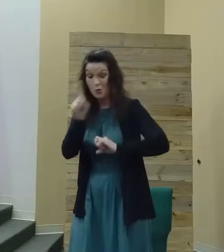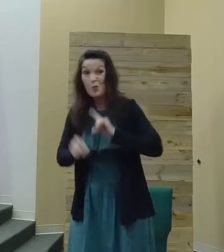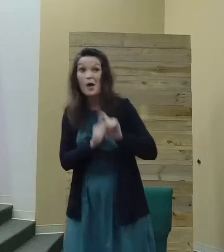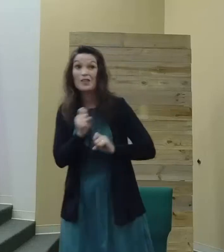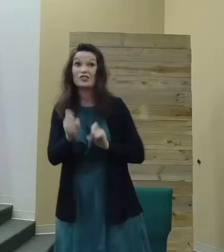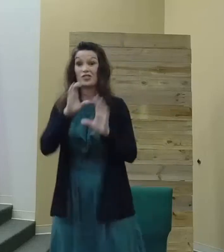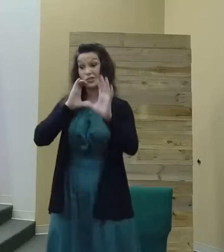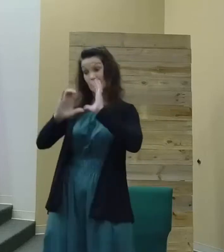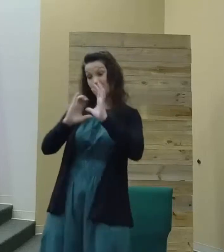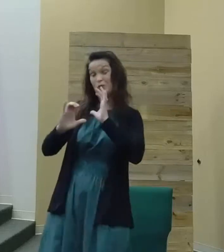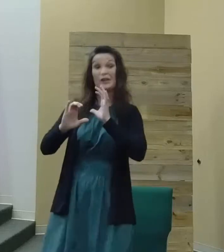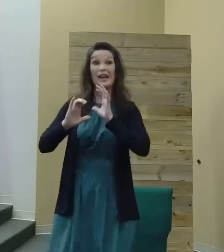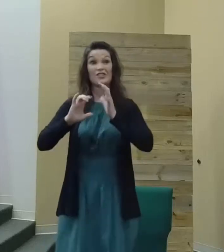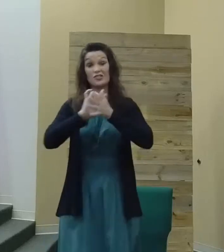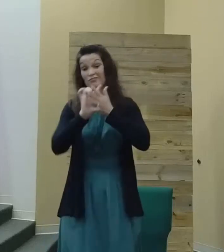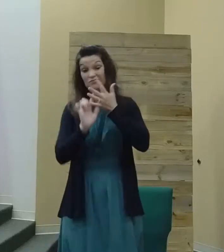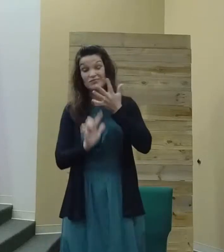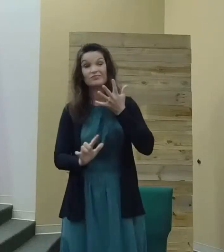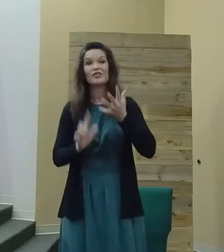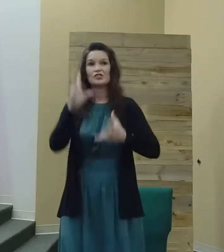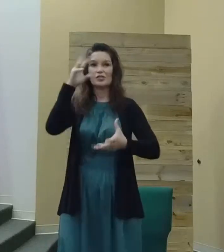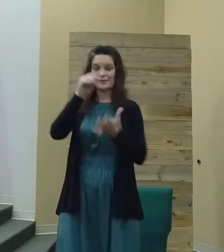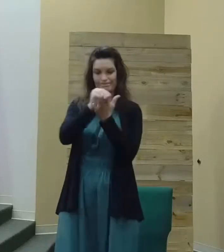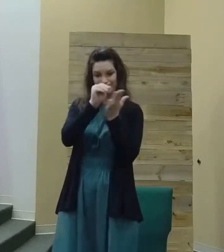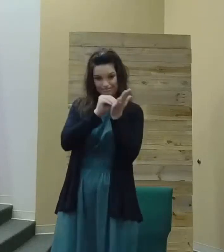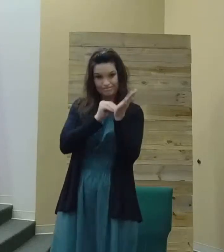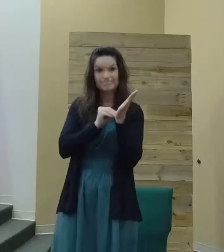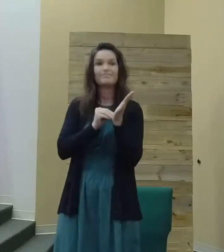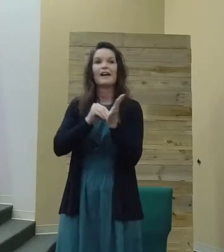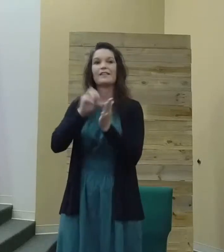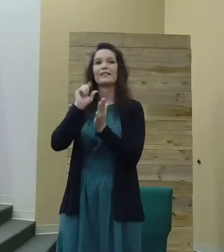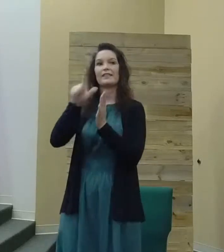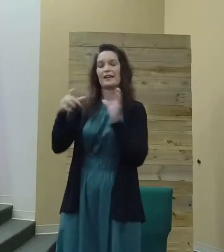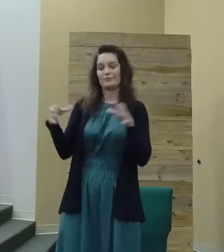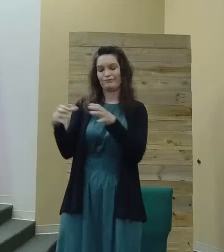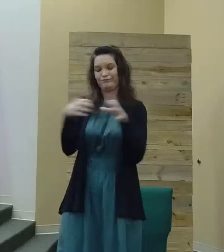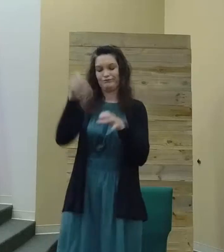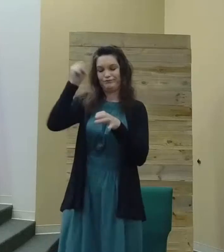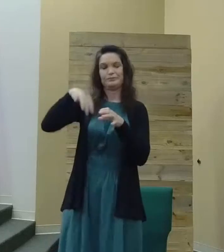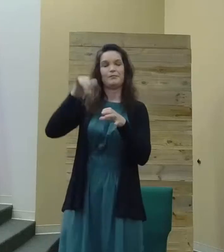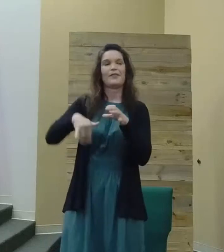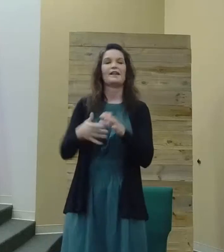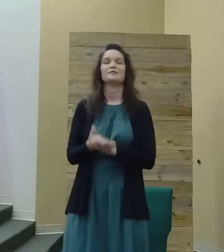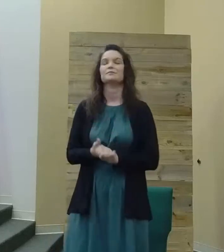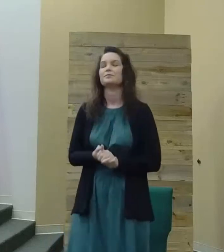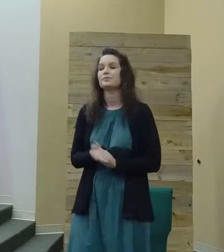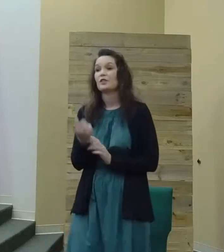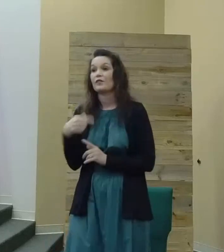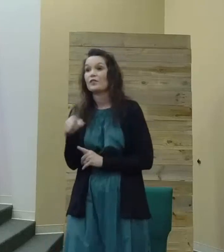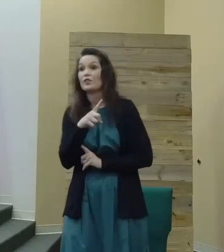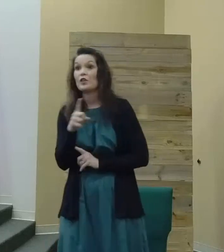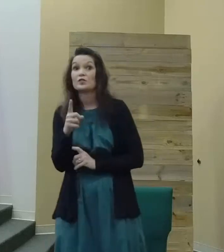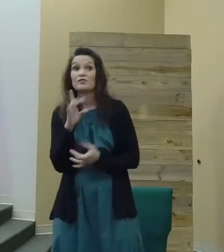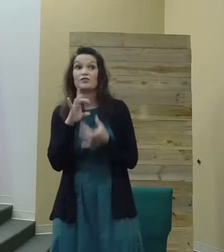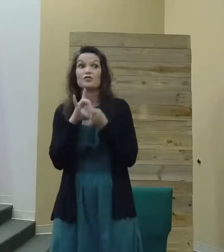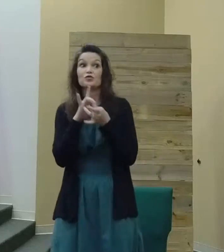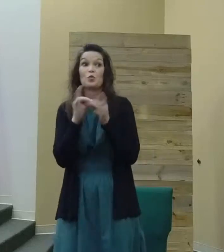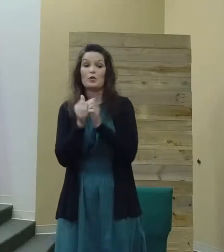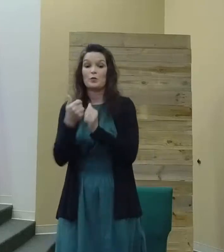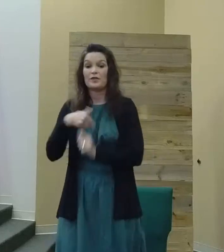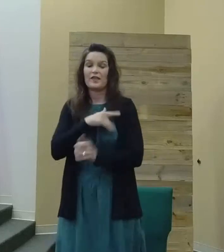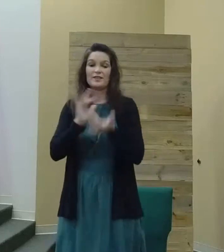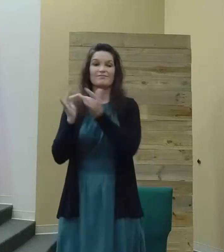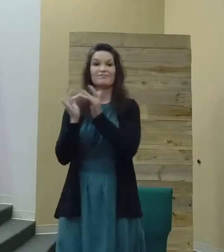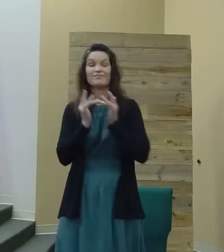You have anything you need to communicate, get that in the offering plate. That'll come to me at the end of the service. For those of you who are joining